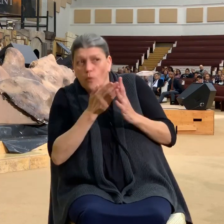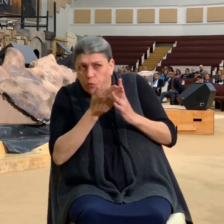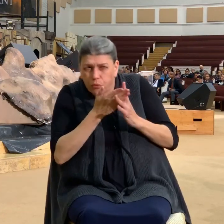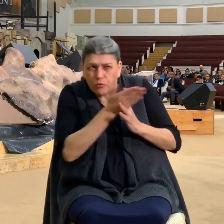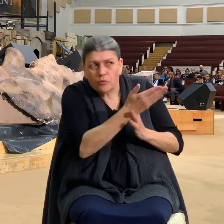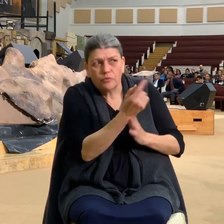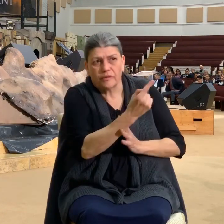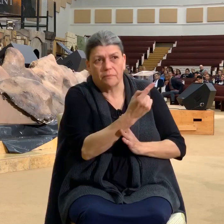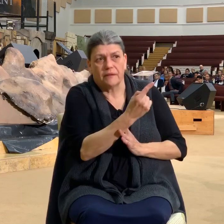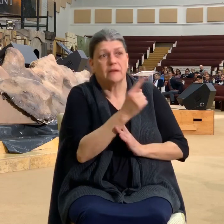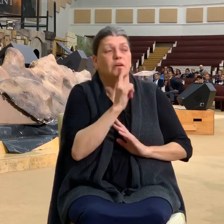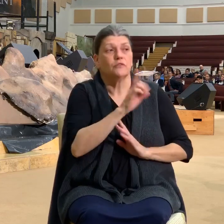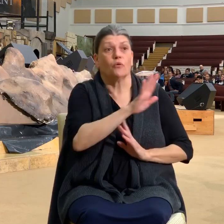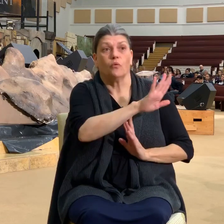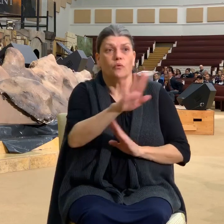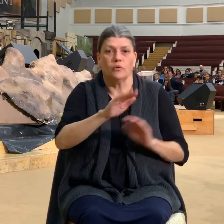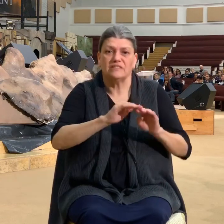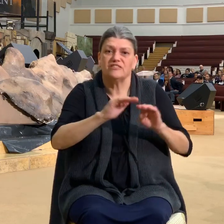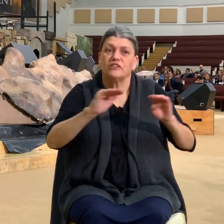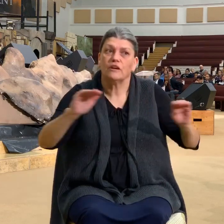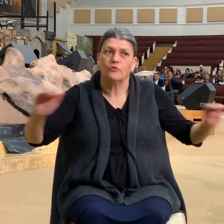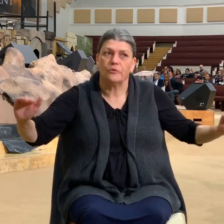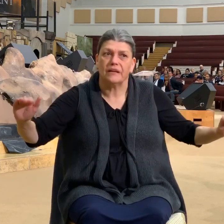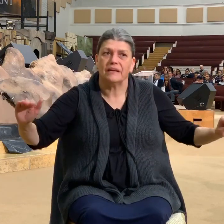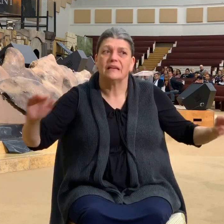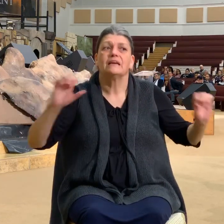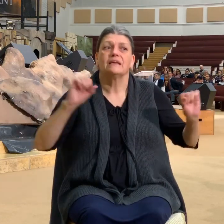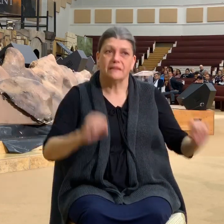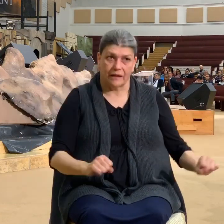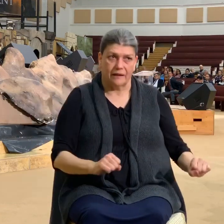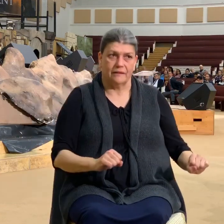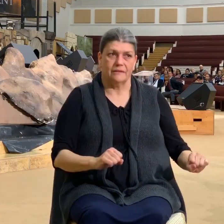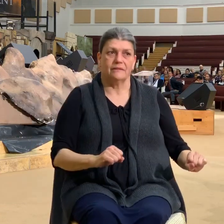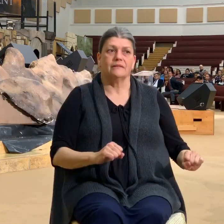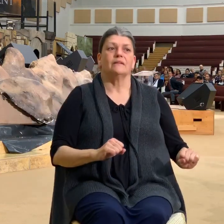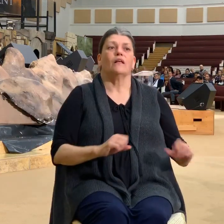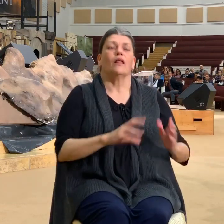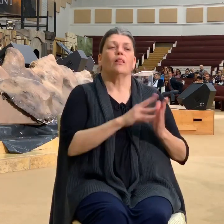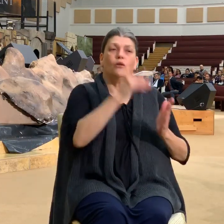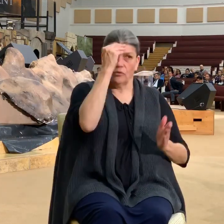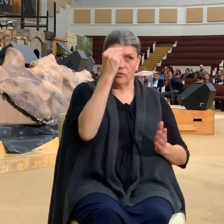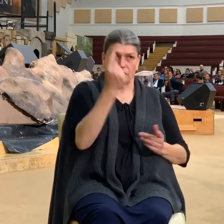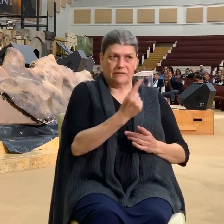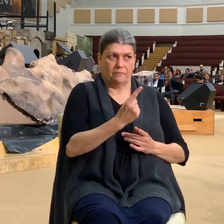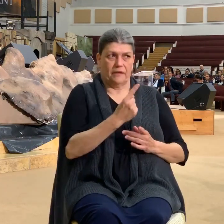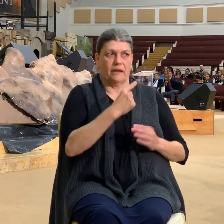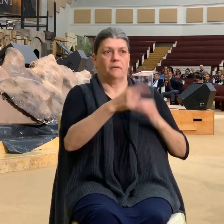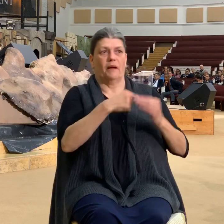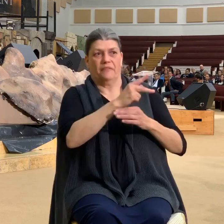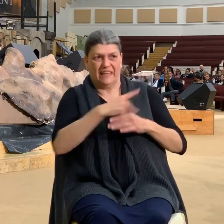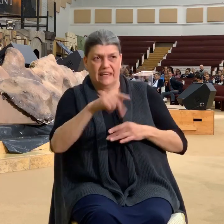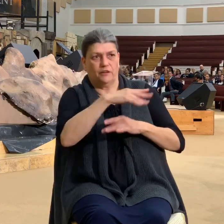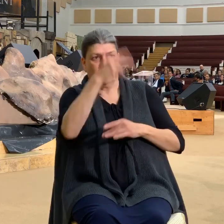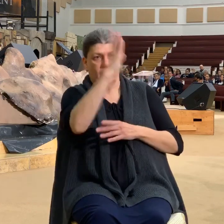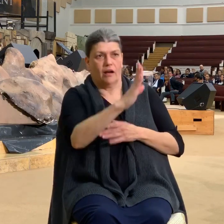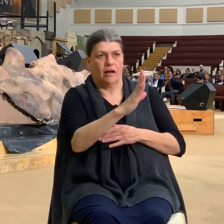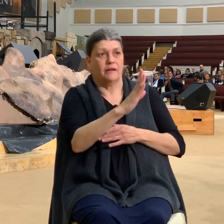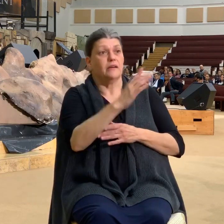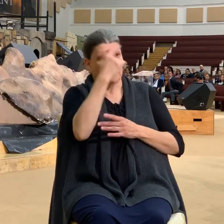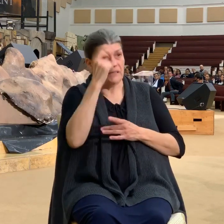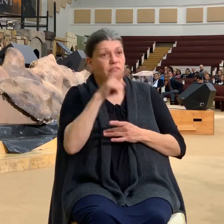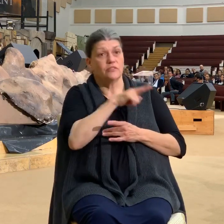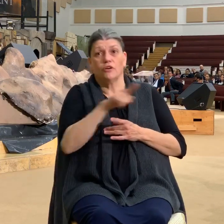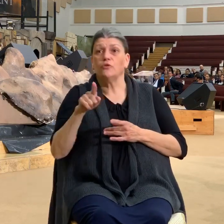your child 10 years later gets connected with the will of God for something really important for the kingdom, but because you followed a good